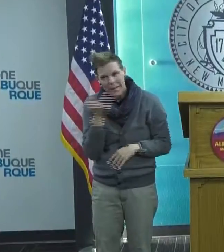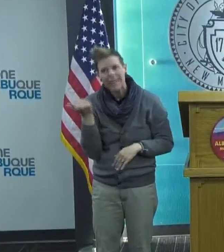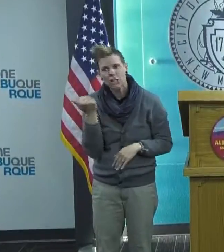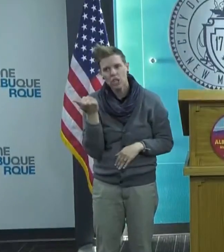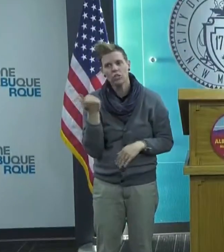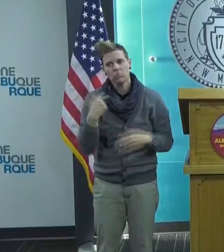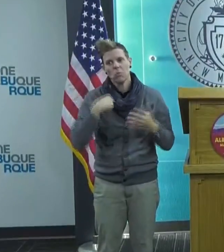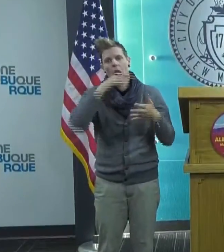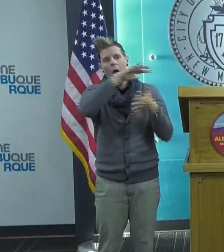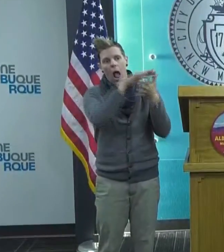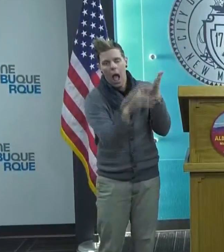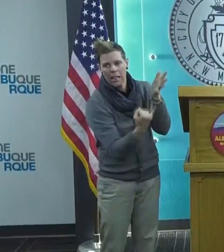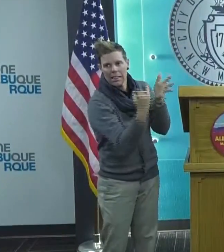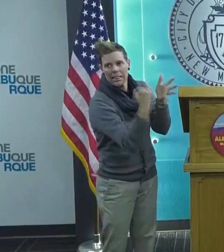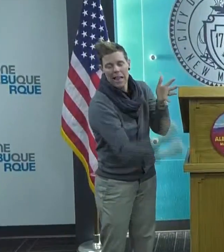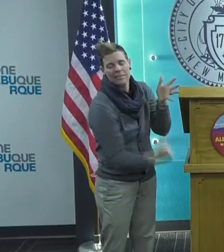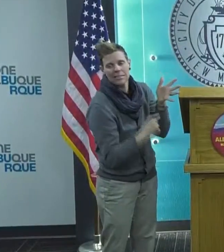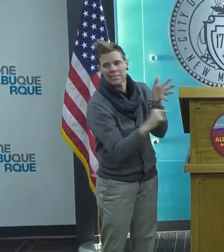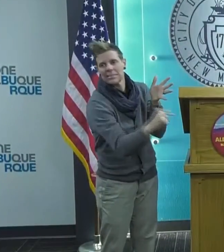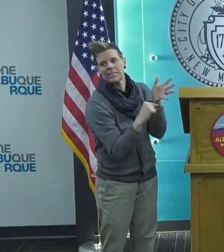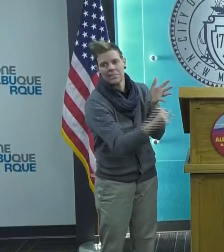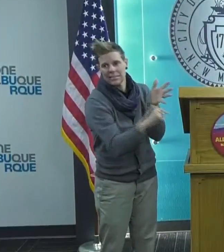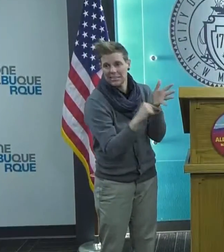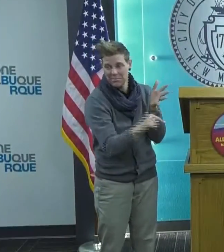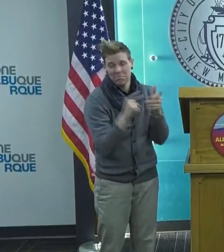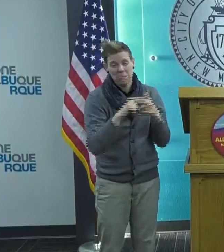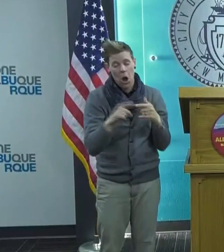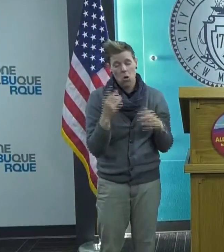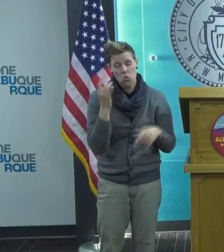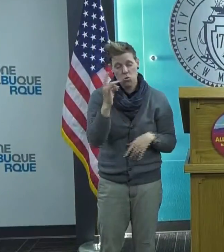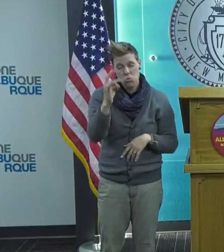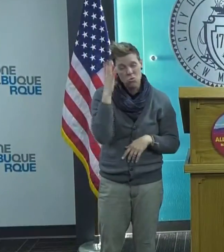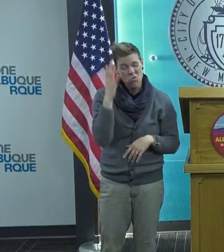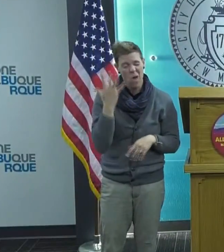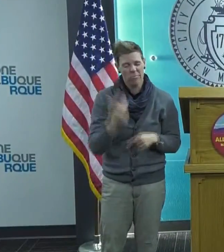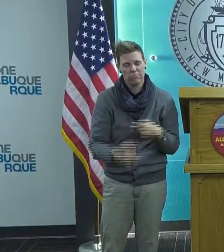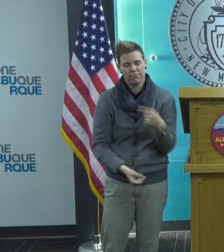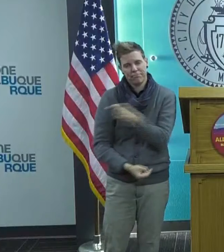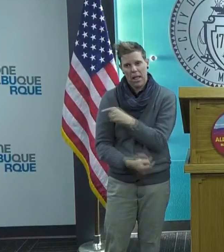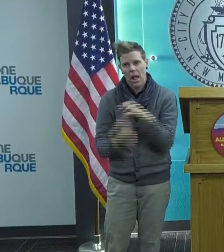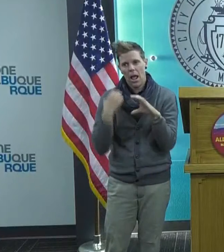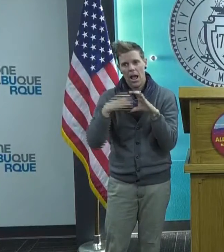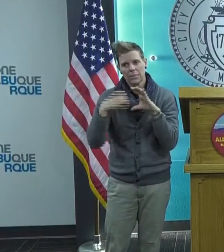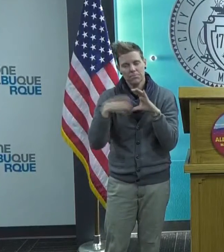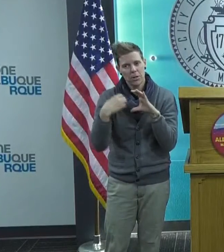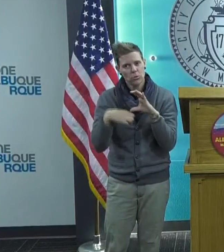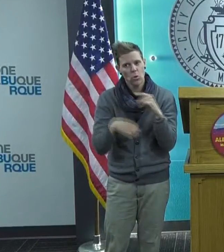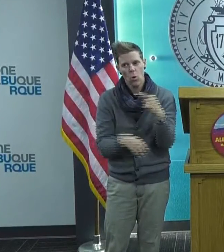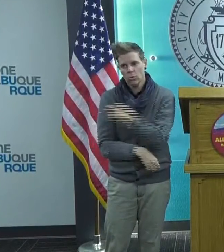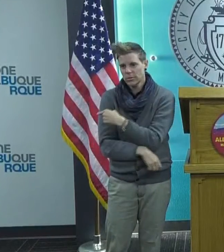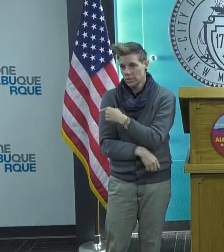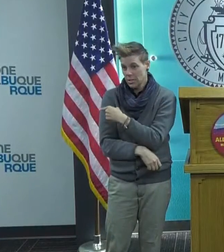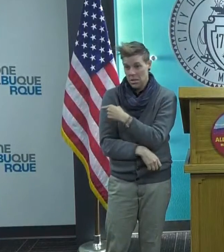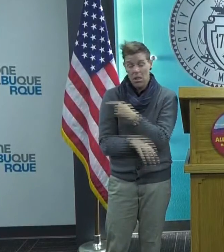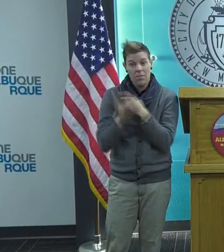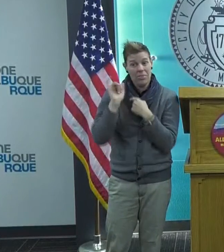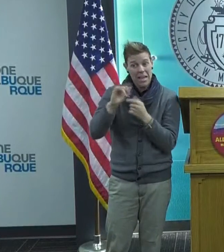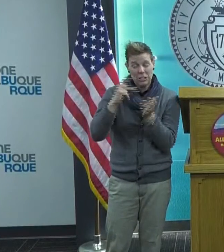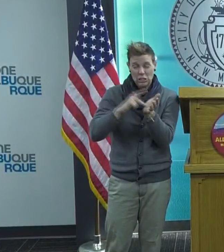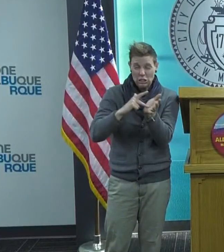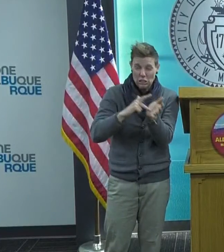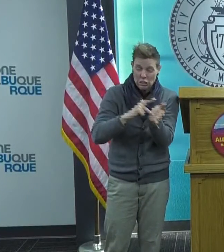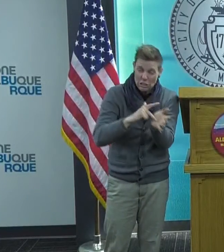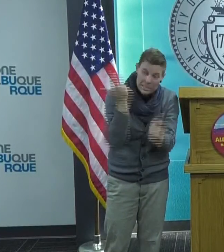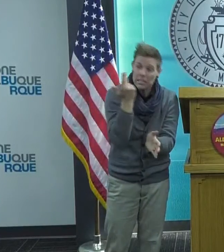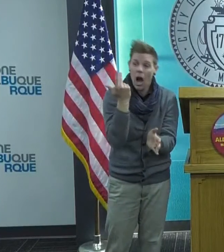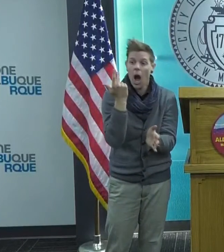major problems in El Paso, and I talked about this at the beginning. Their rates are almost 3 times higher than ours. So this is